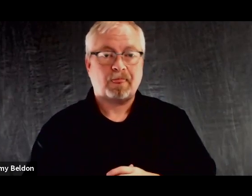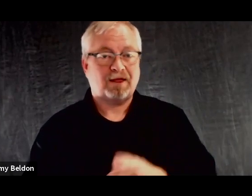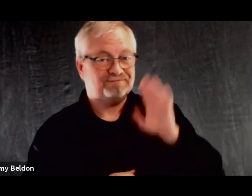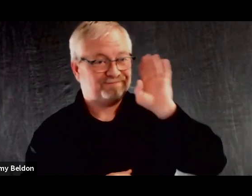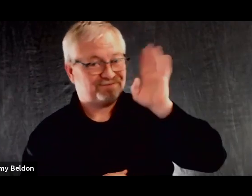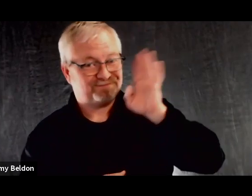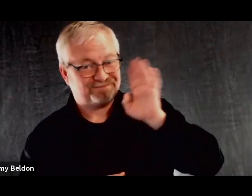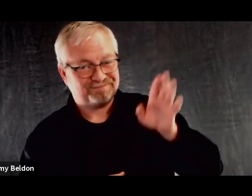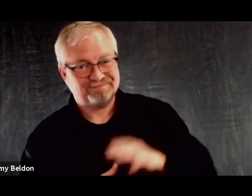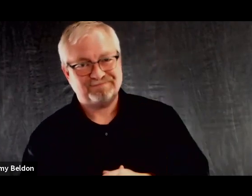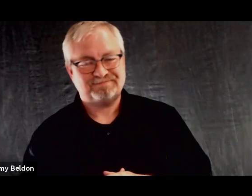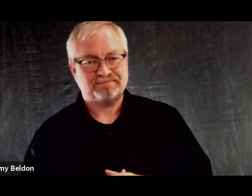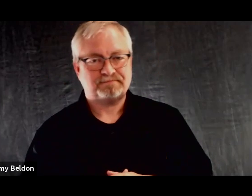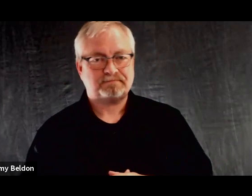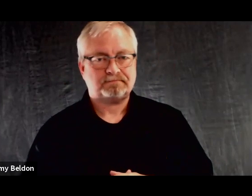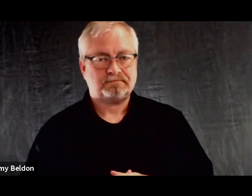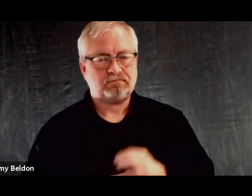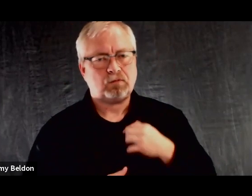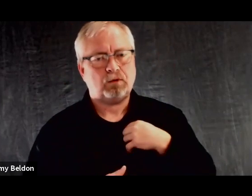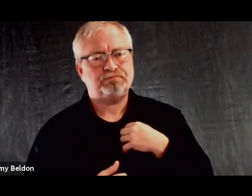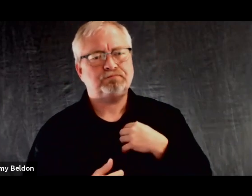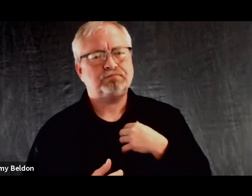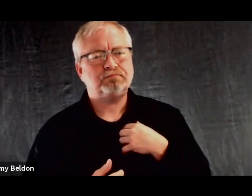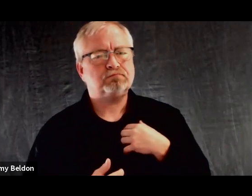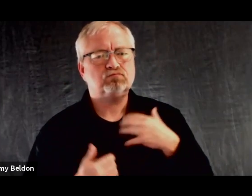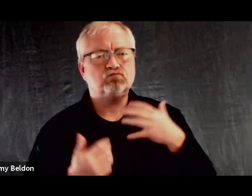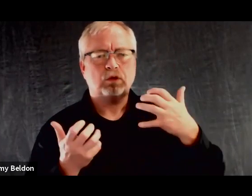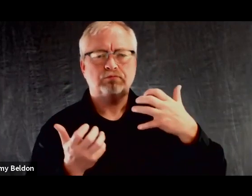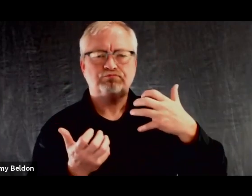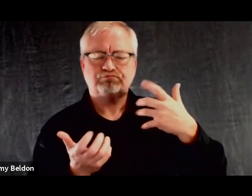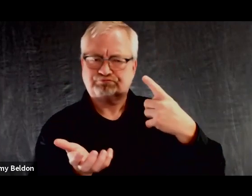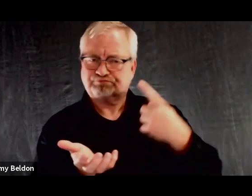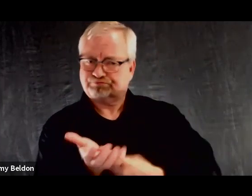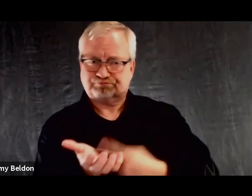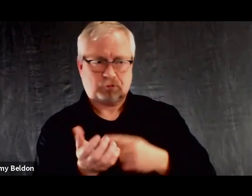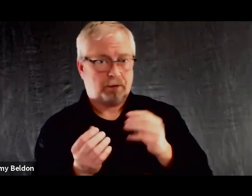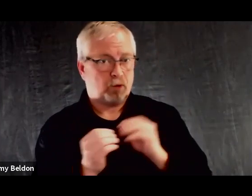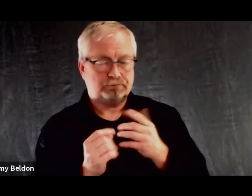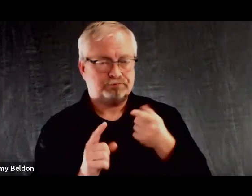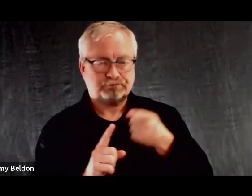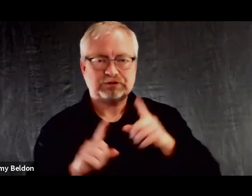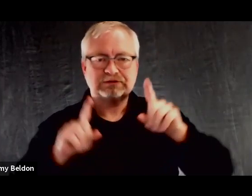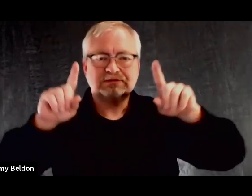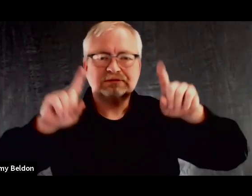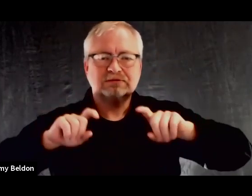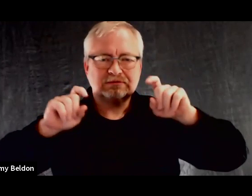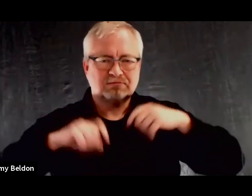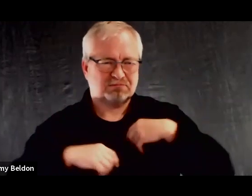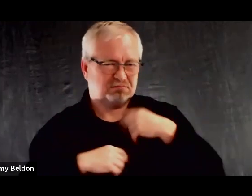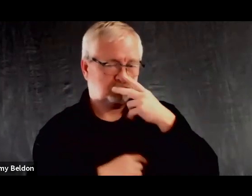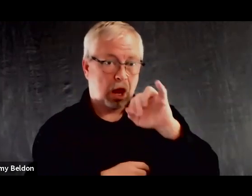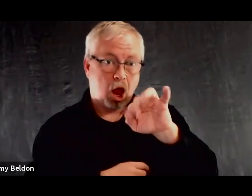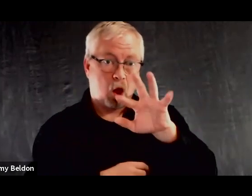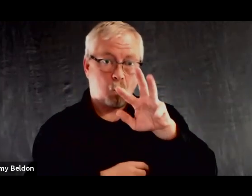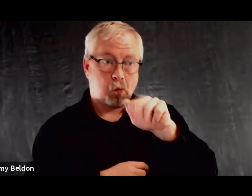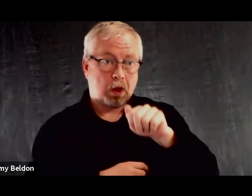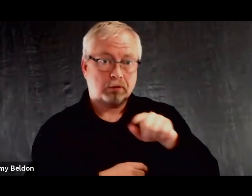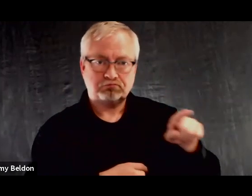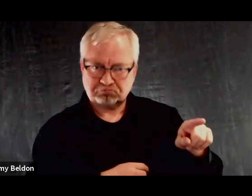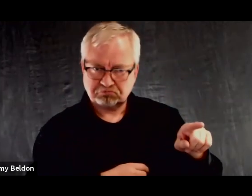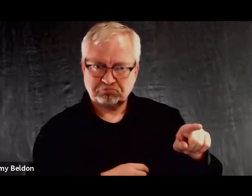to get a sense sort of around testing. I saw that in Iowa, a few other packing plants there have